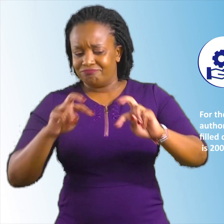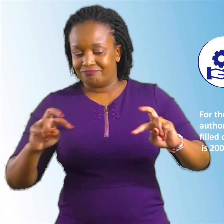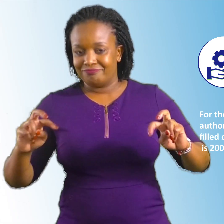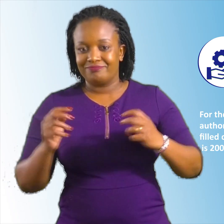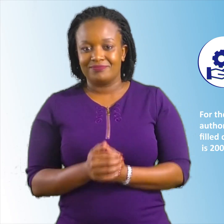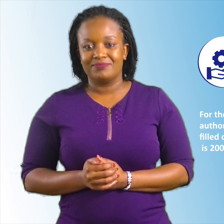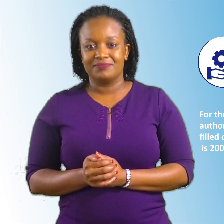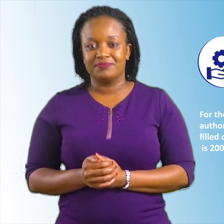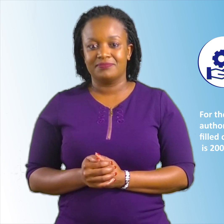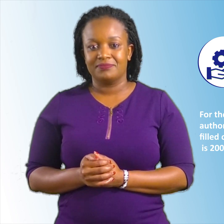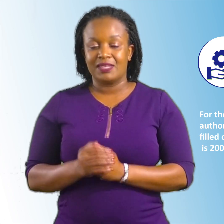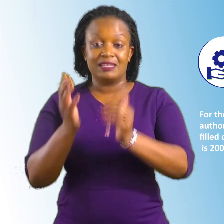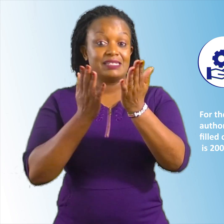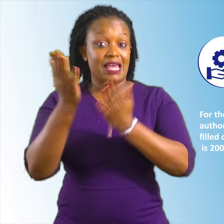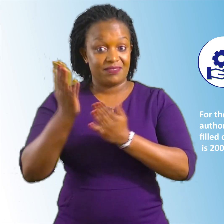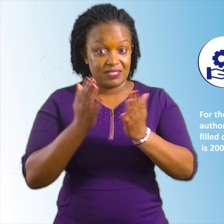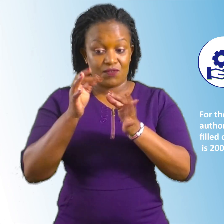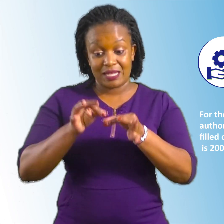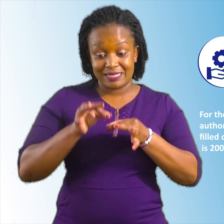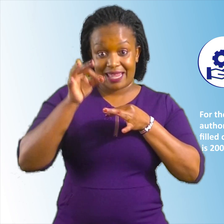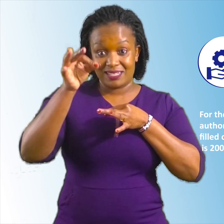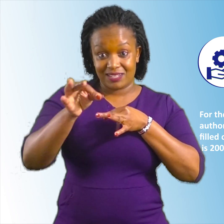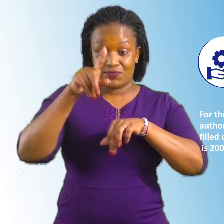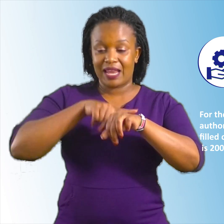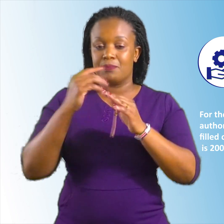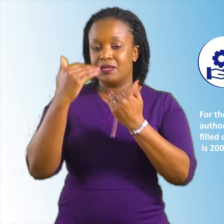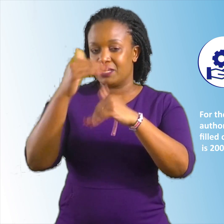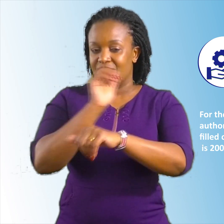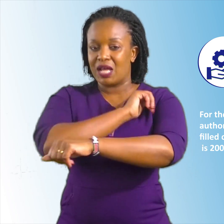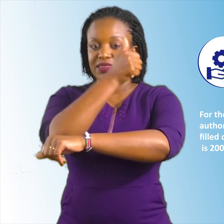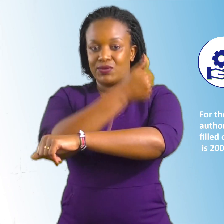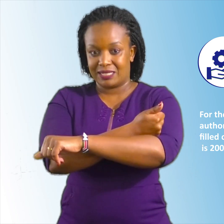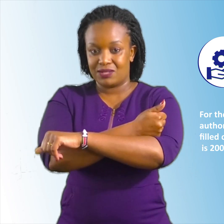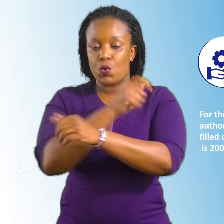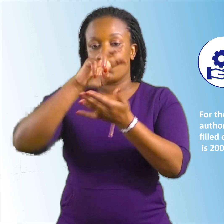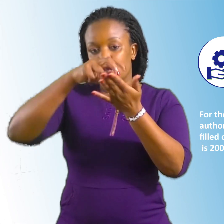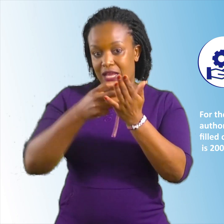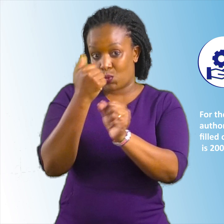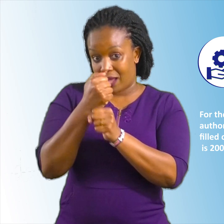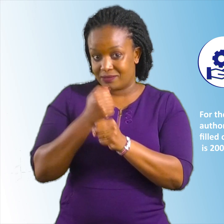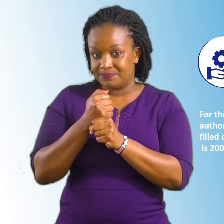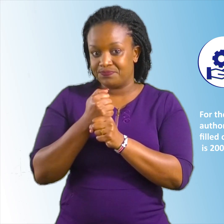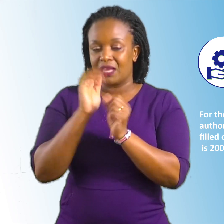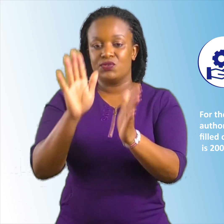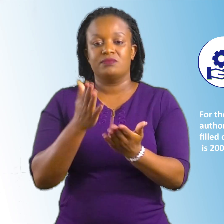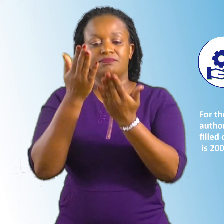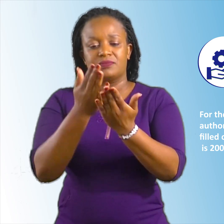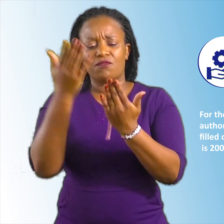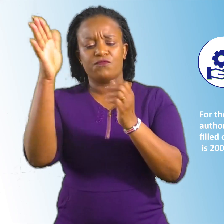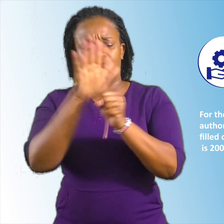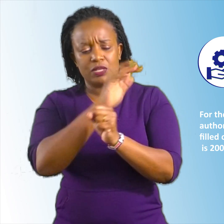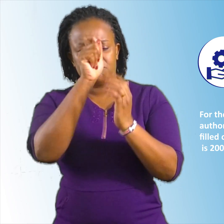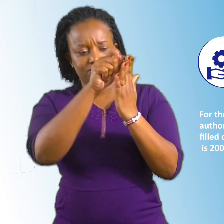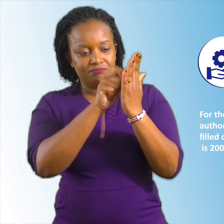assessment. For the service of extension of time limit for authorization to contract works, submit a duly